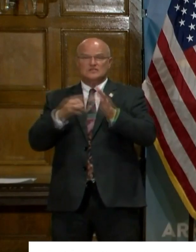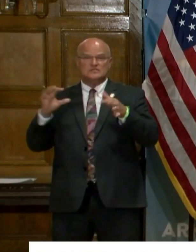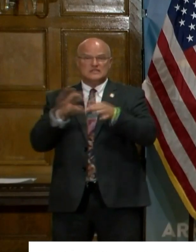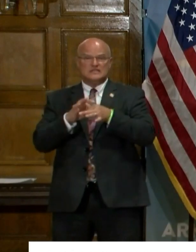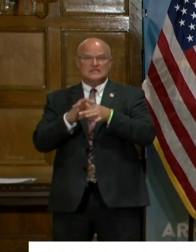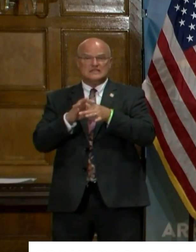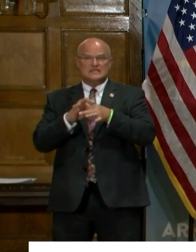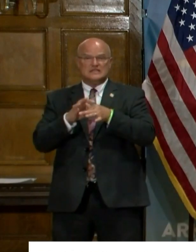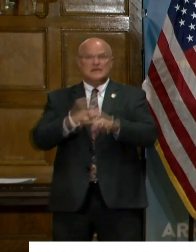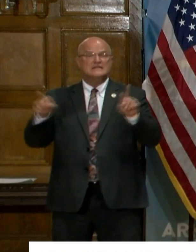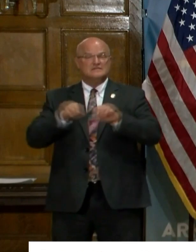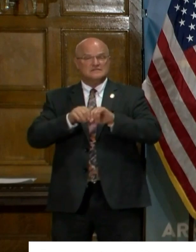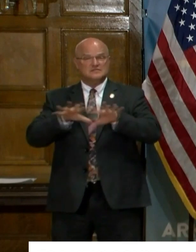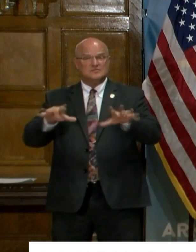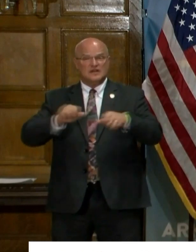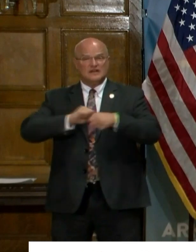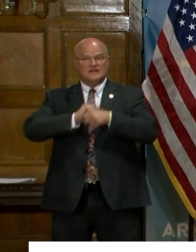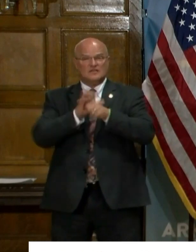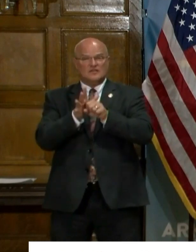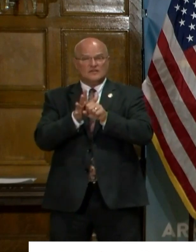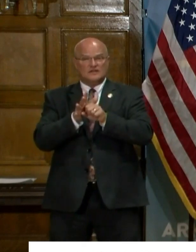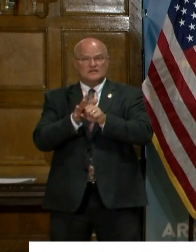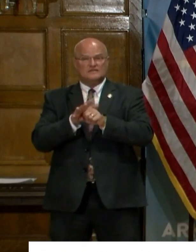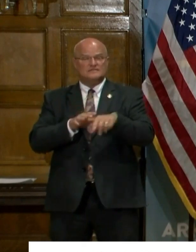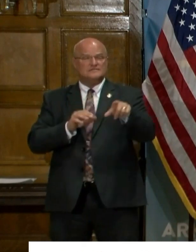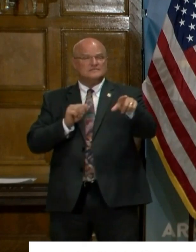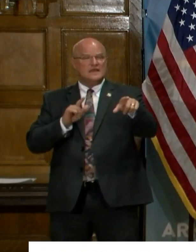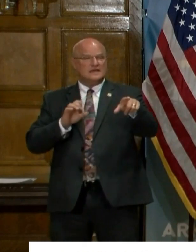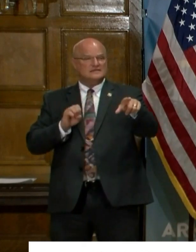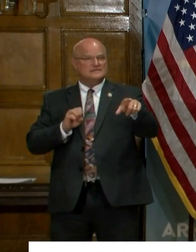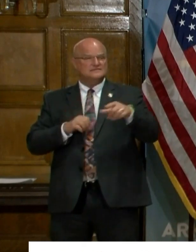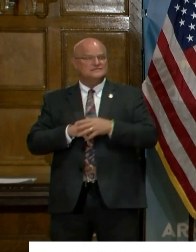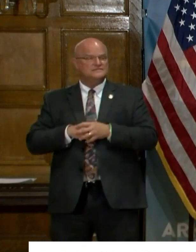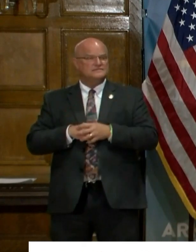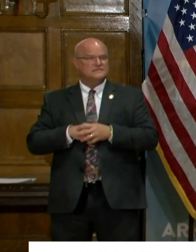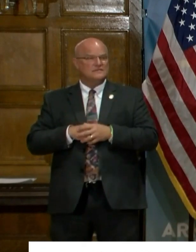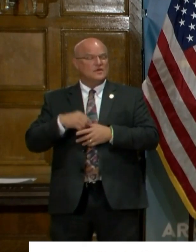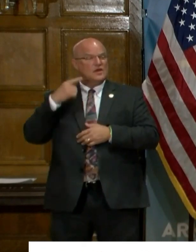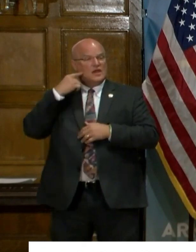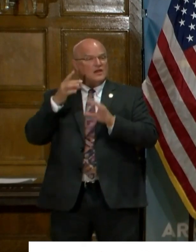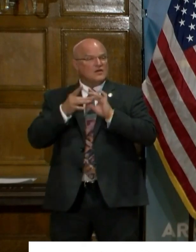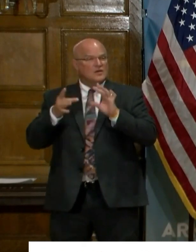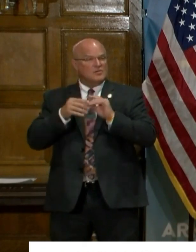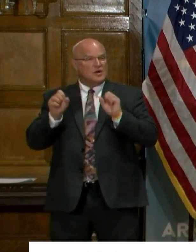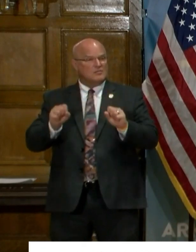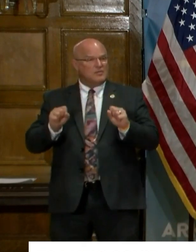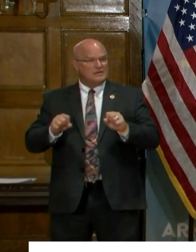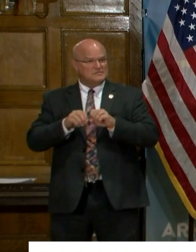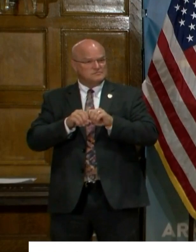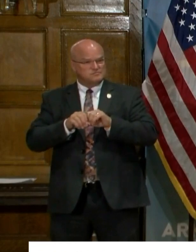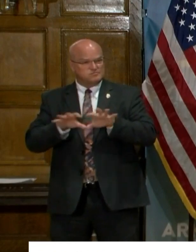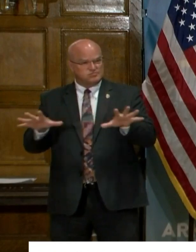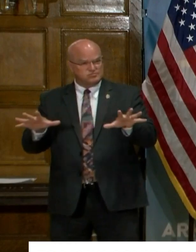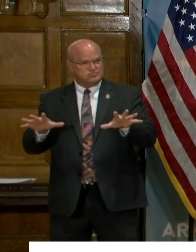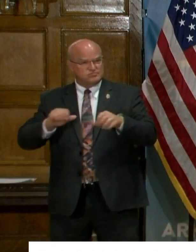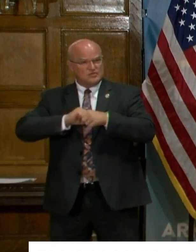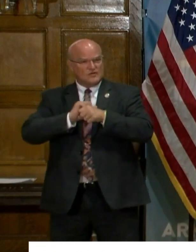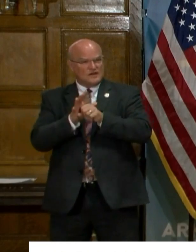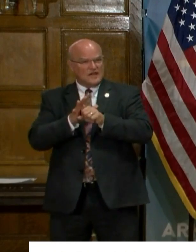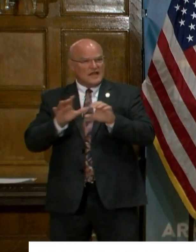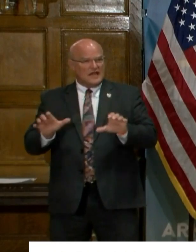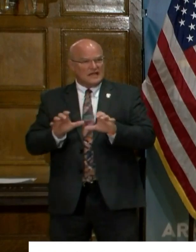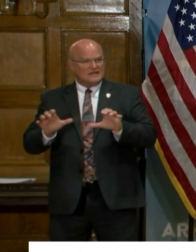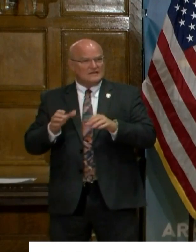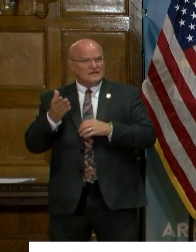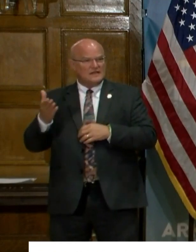a difference in the spread of the virus. Yes, Alex. We're hearing some reports of a possible outbreak or COVID-19